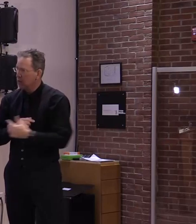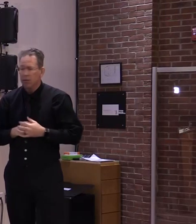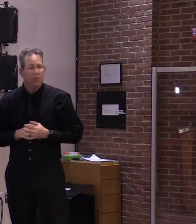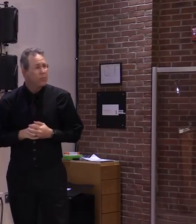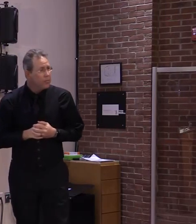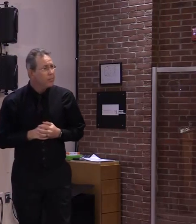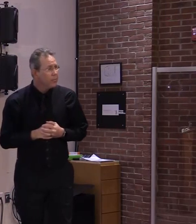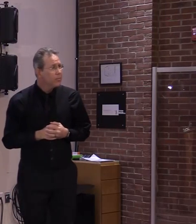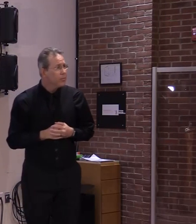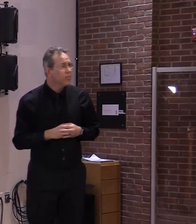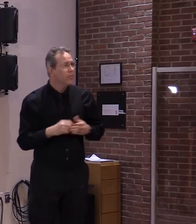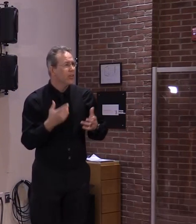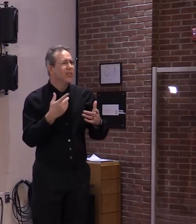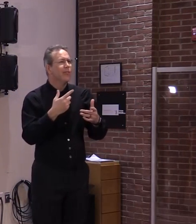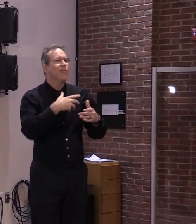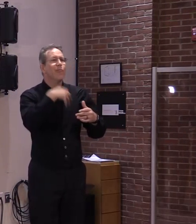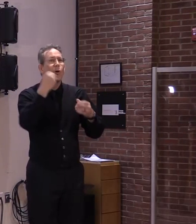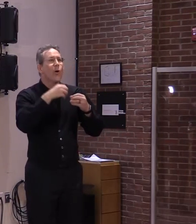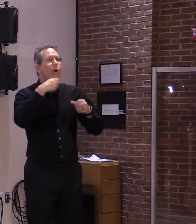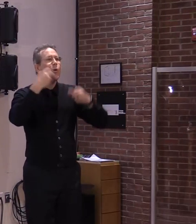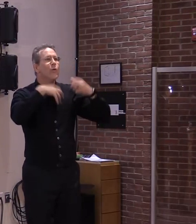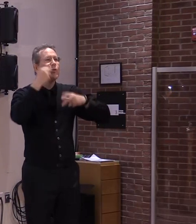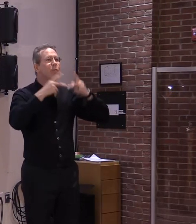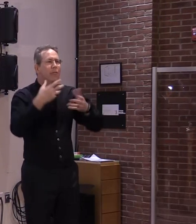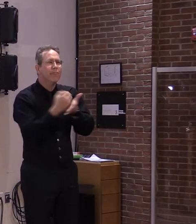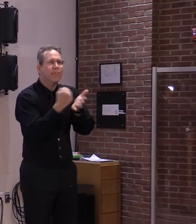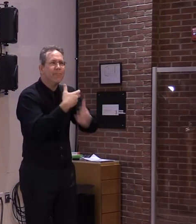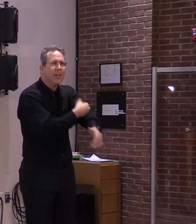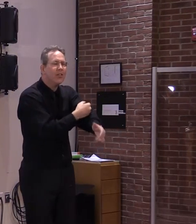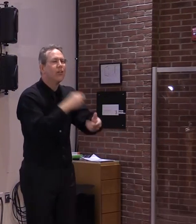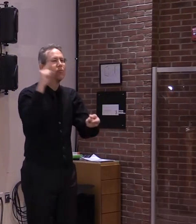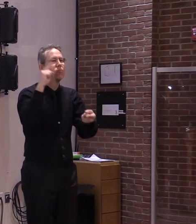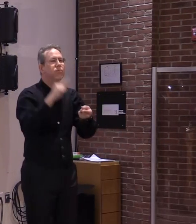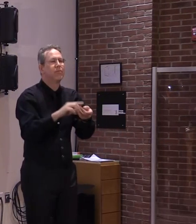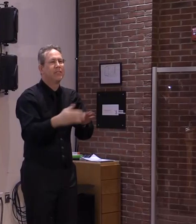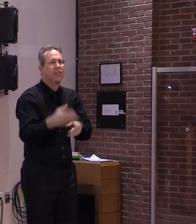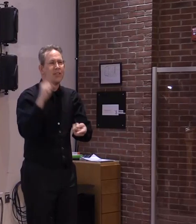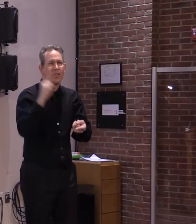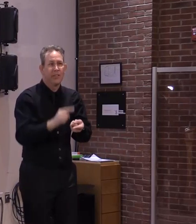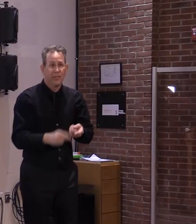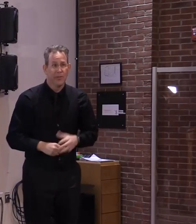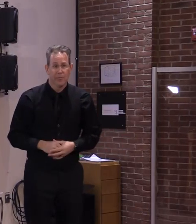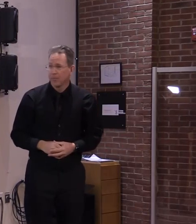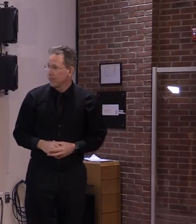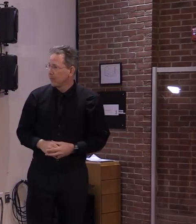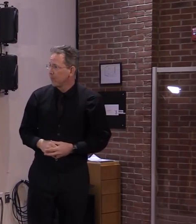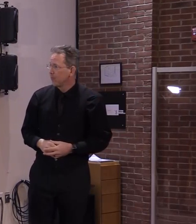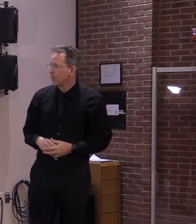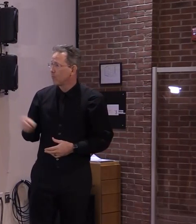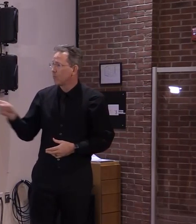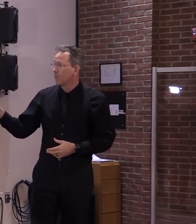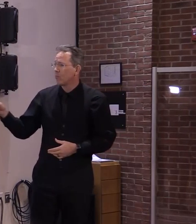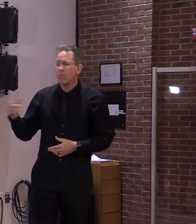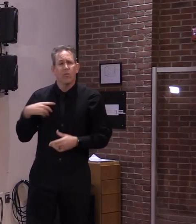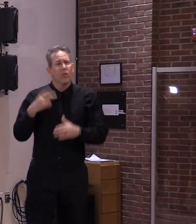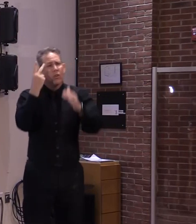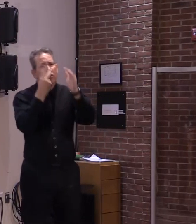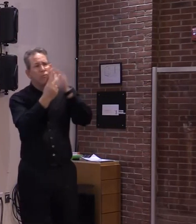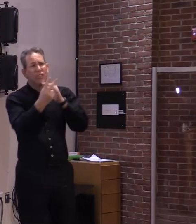weekly fatality rate, with these numbers continuing to trend down over time. The recent rise in cases has